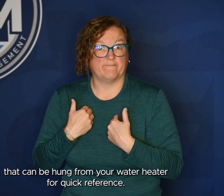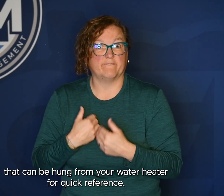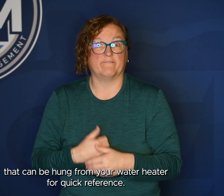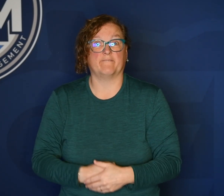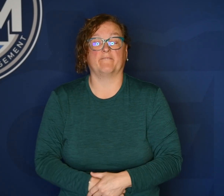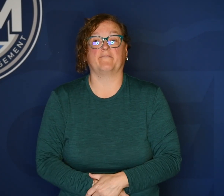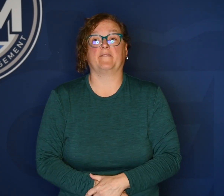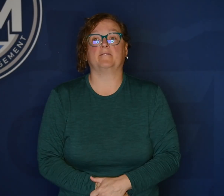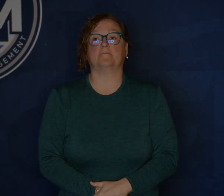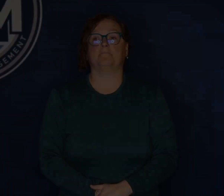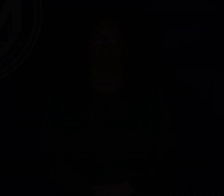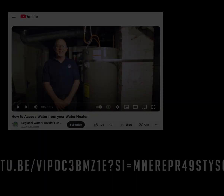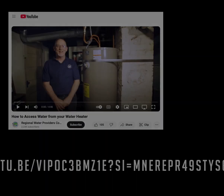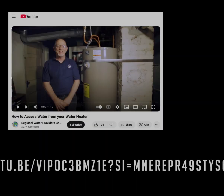reference.